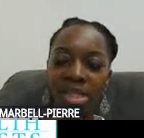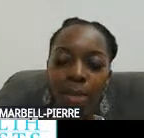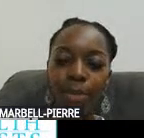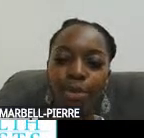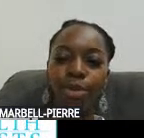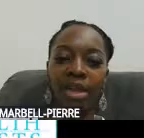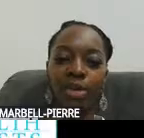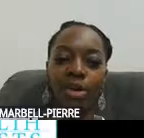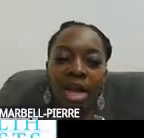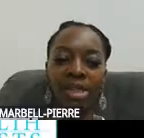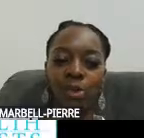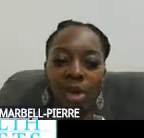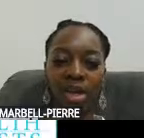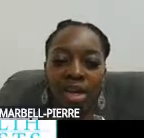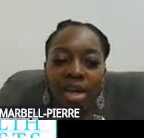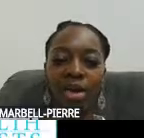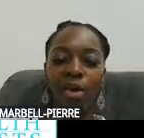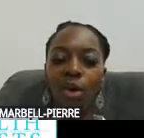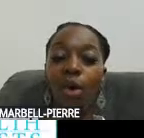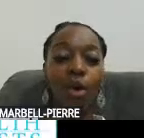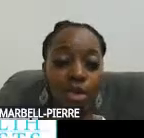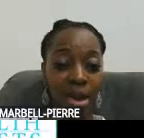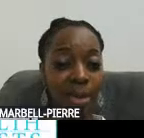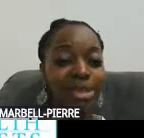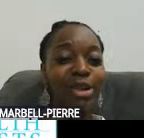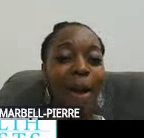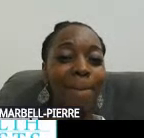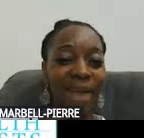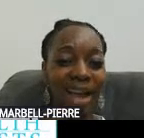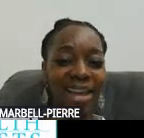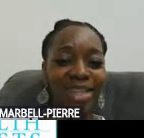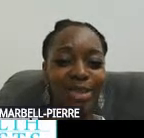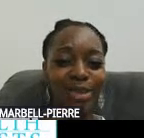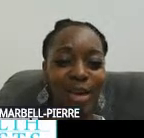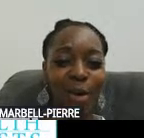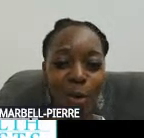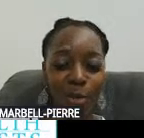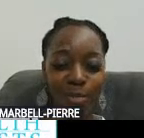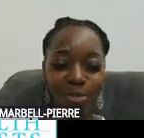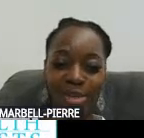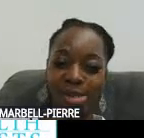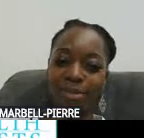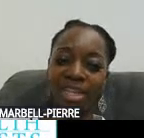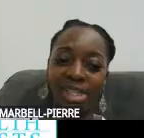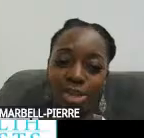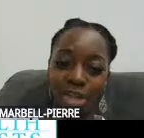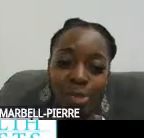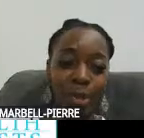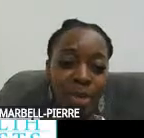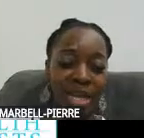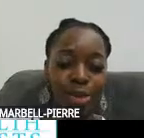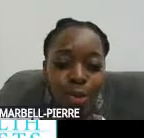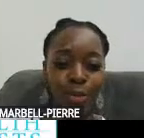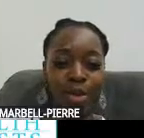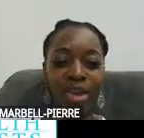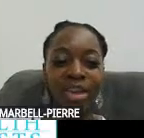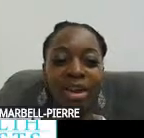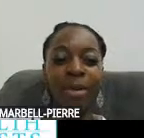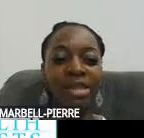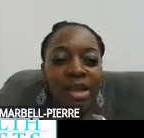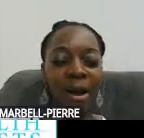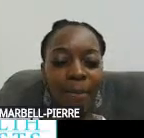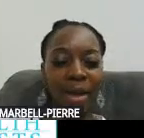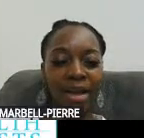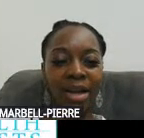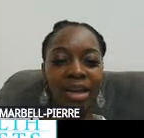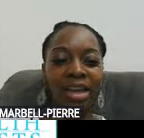to step through the door at work, or you're about to come back into the home. For some of us, the stress may be at home. You're about